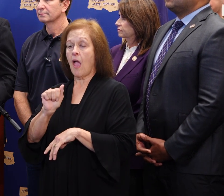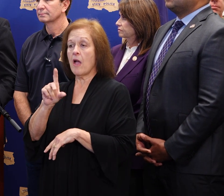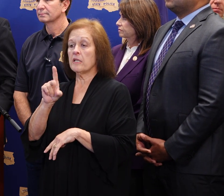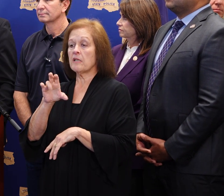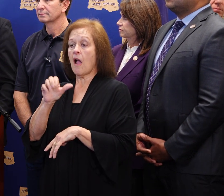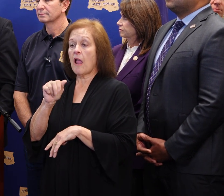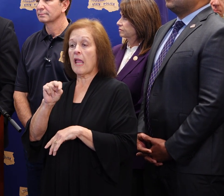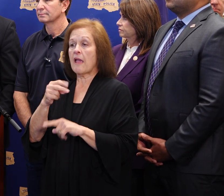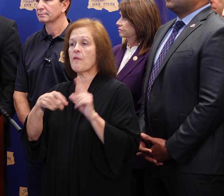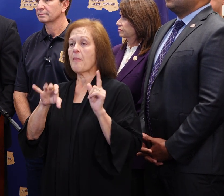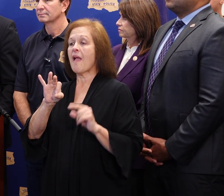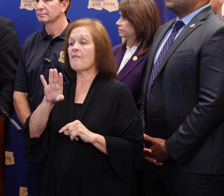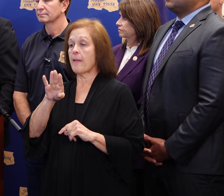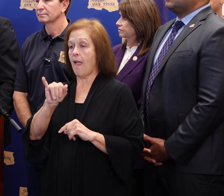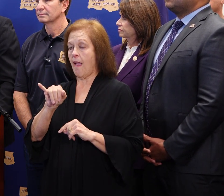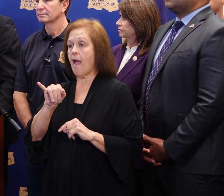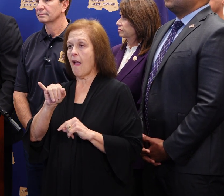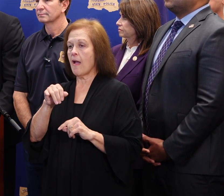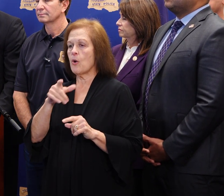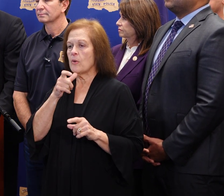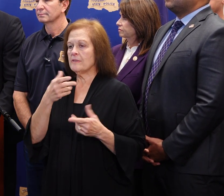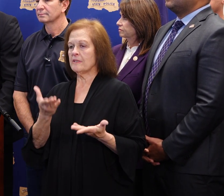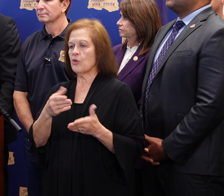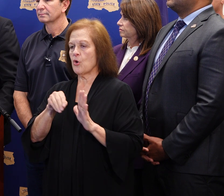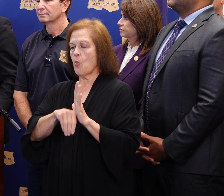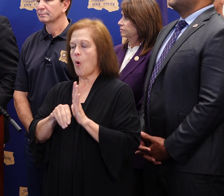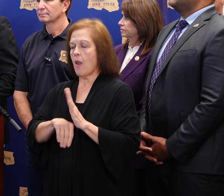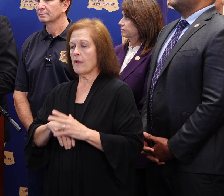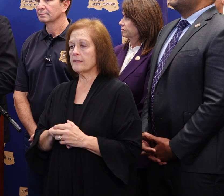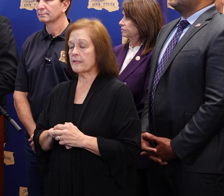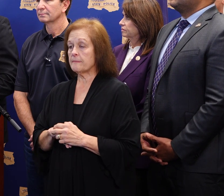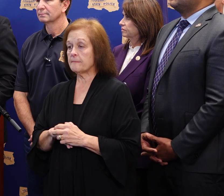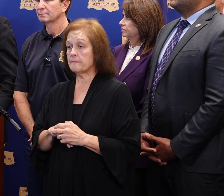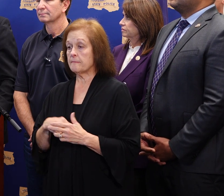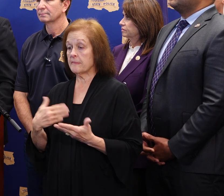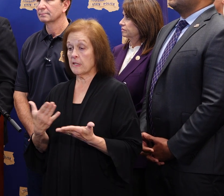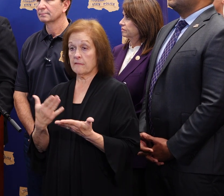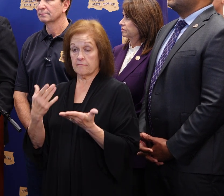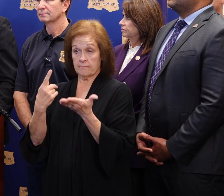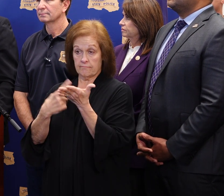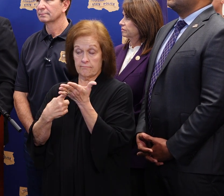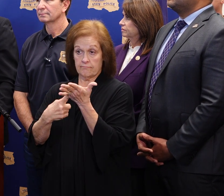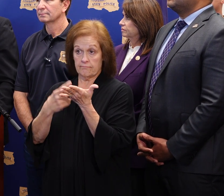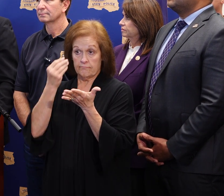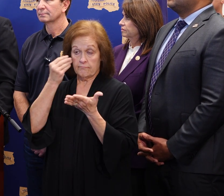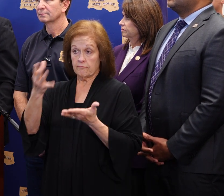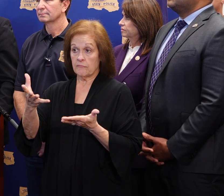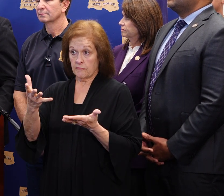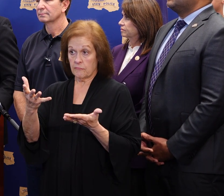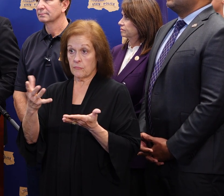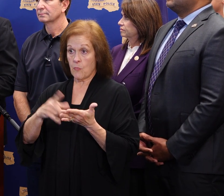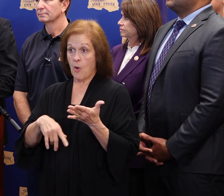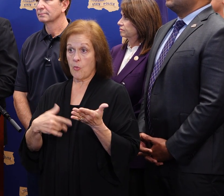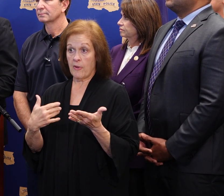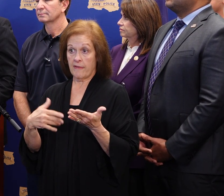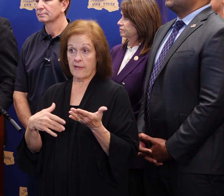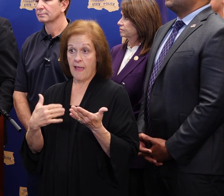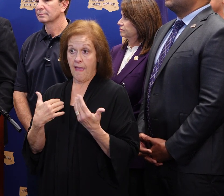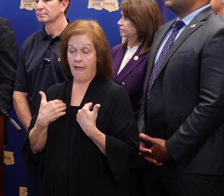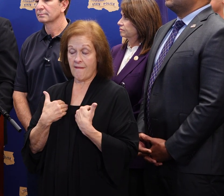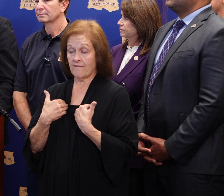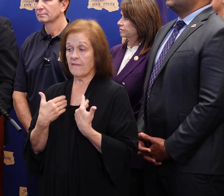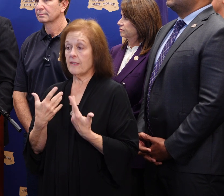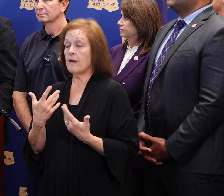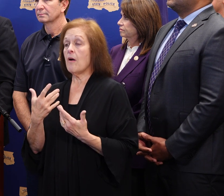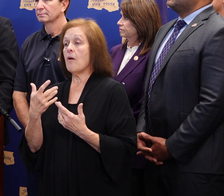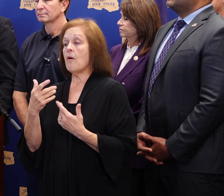New Orleans office, who you heard from yesterday. I'm here to discuss not only the latest investigative information we have here in New Orleans, but